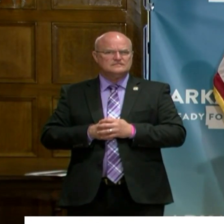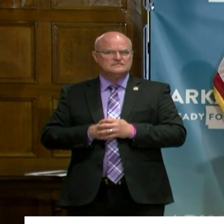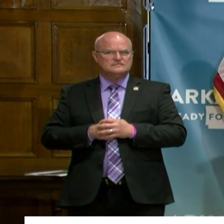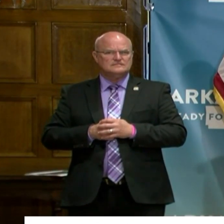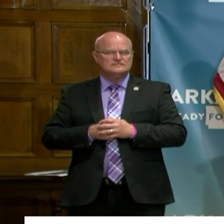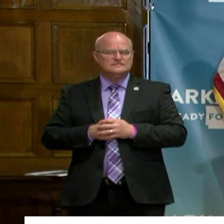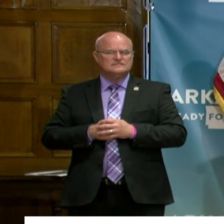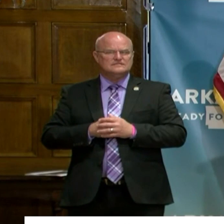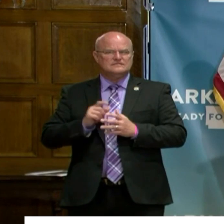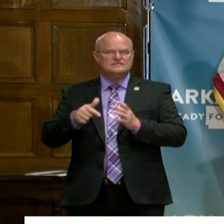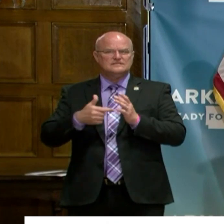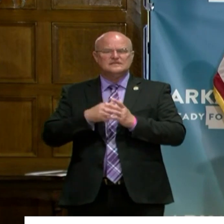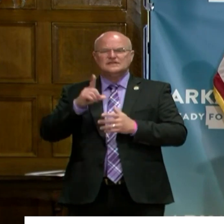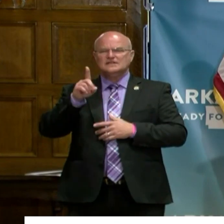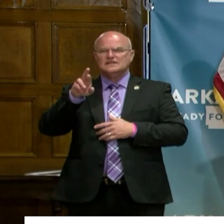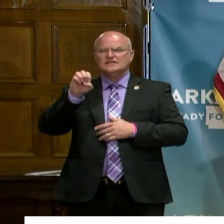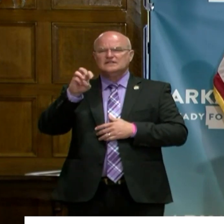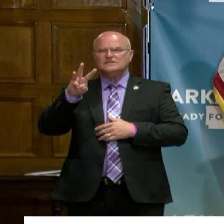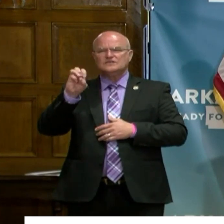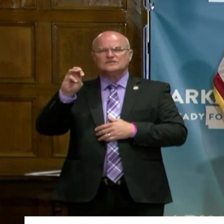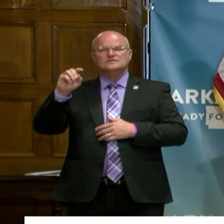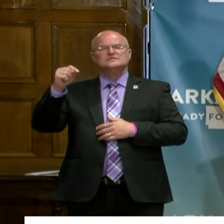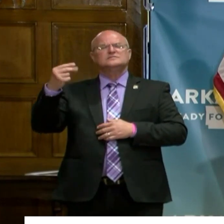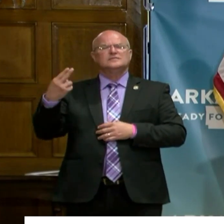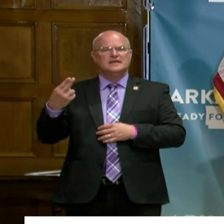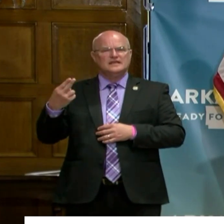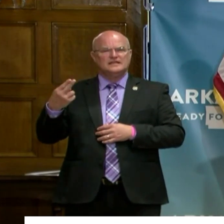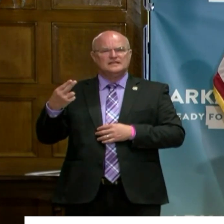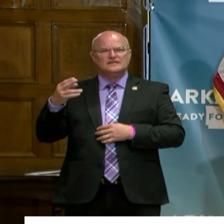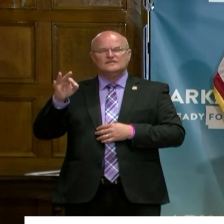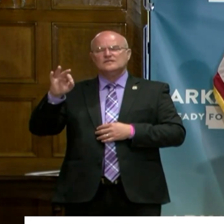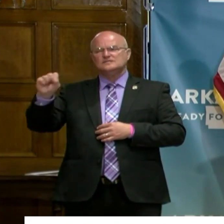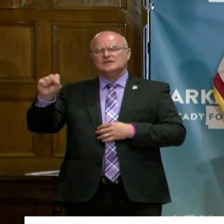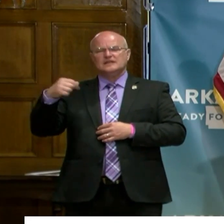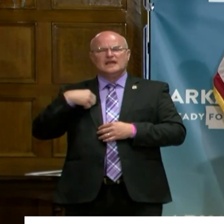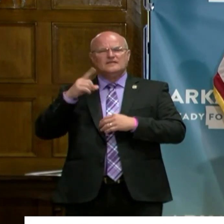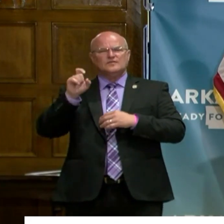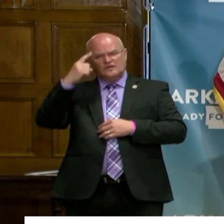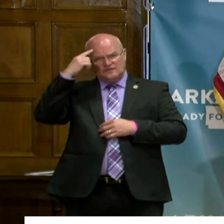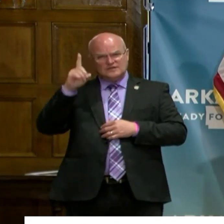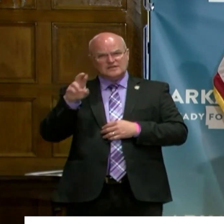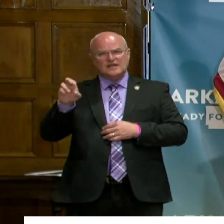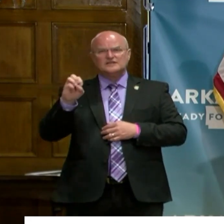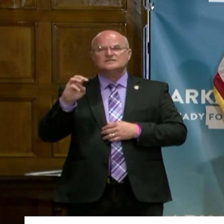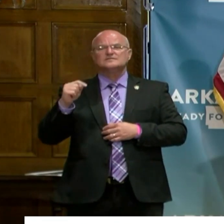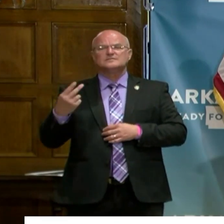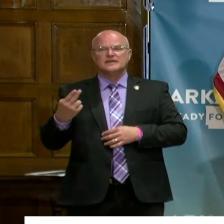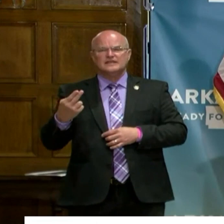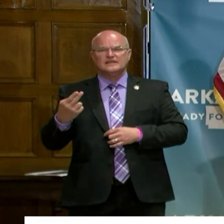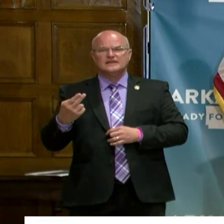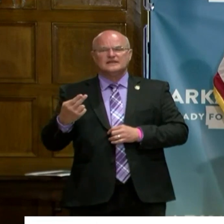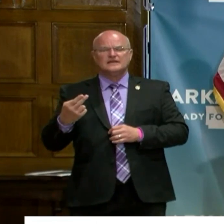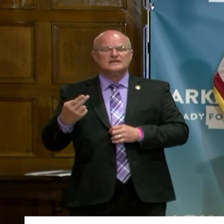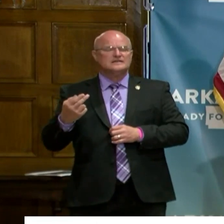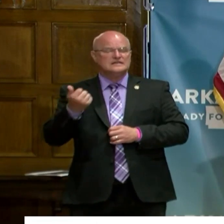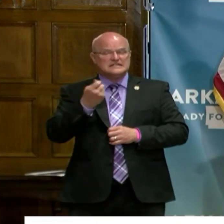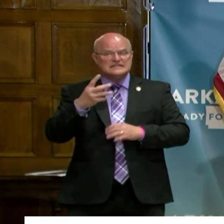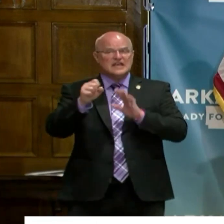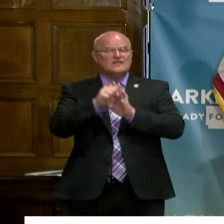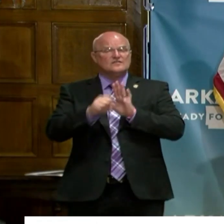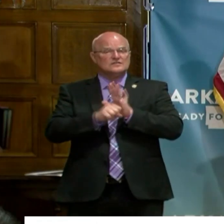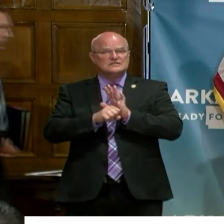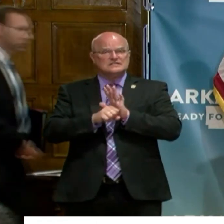Yes, sir. This is Drew Smith with the Times Record in Fort Smith. I have a question for Dr. Smith. All right, Several states